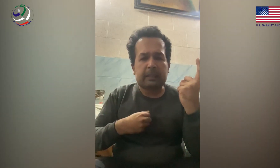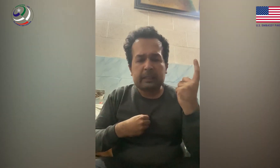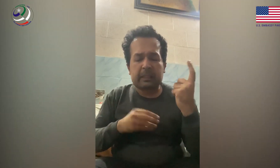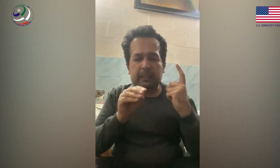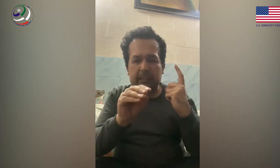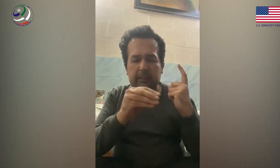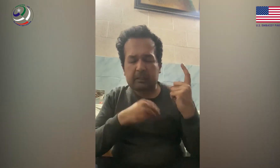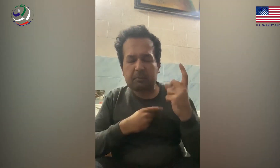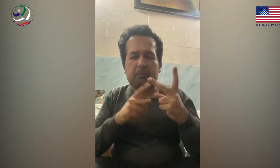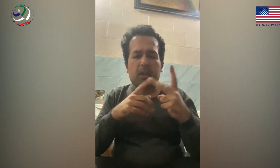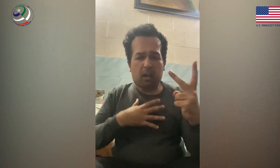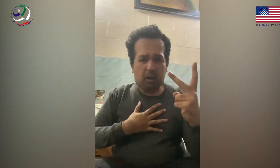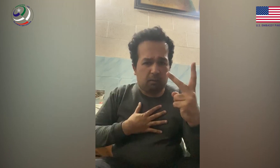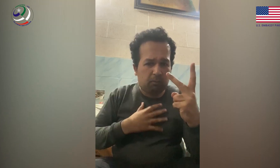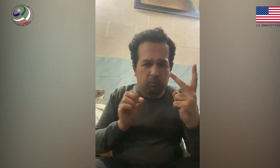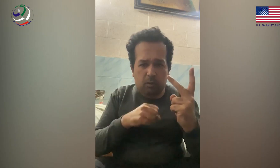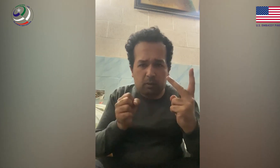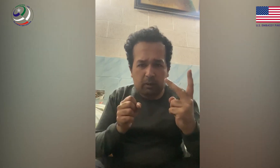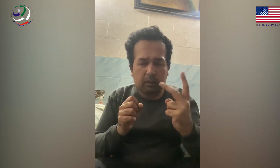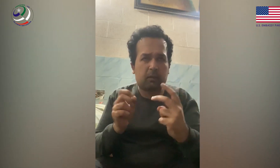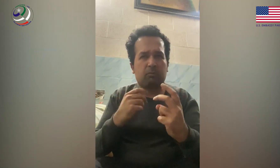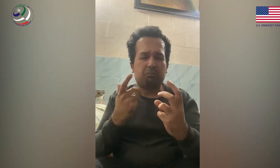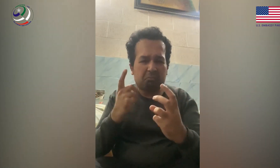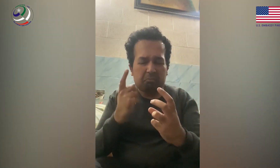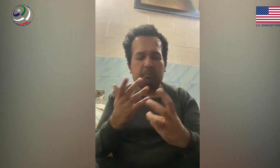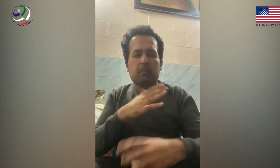He checked twice and took my blood pressure as well.